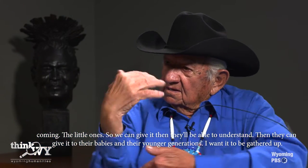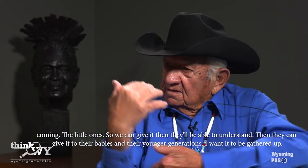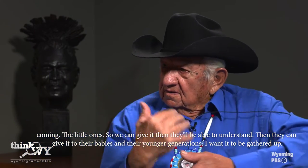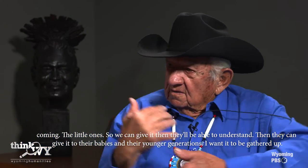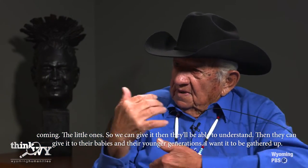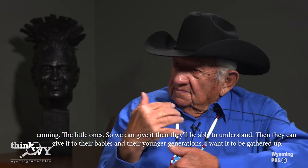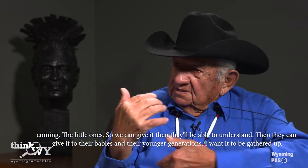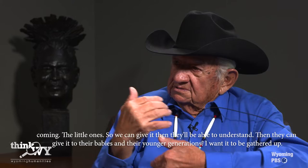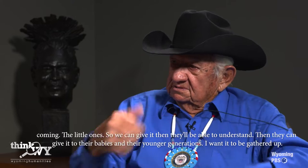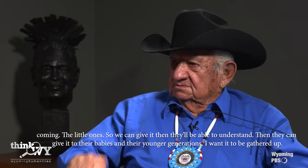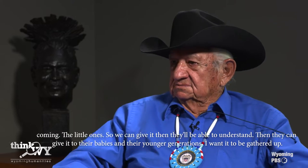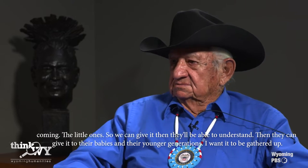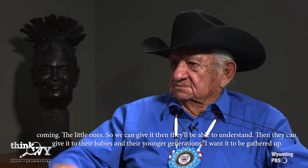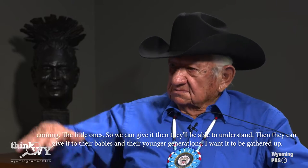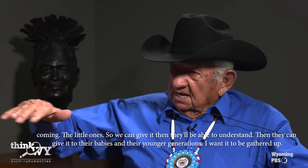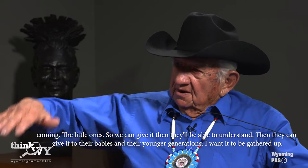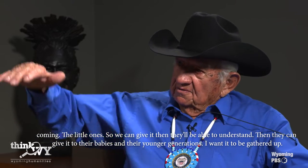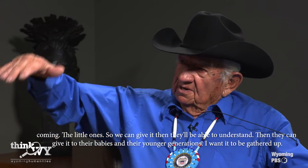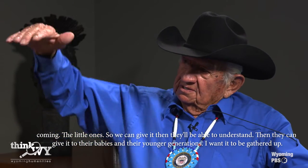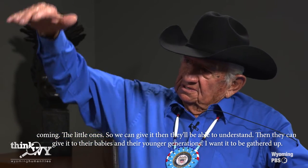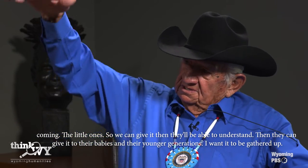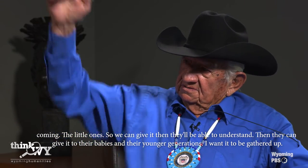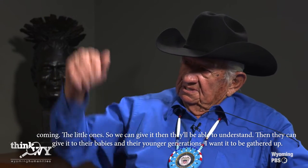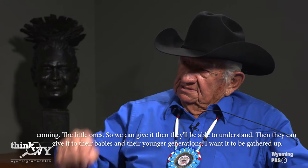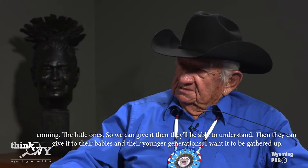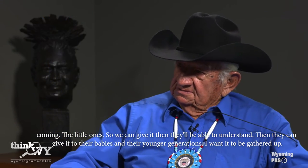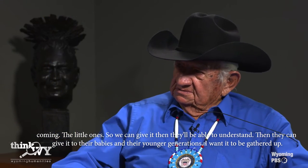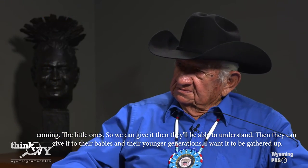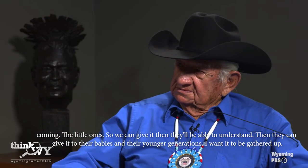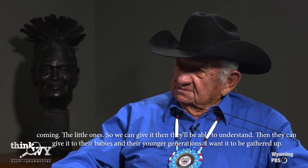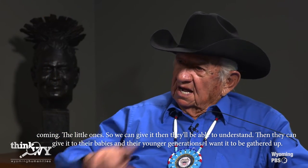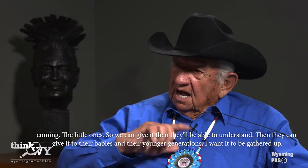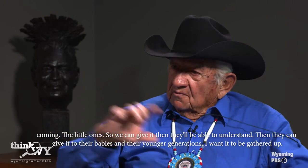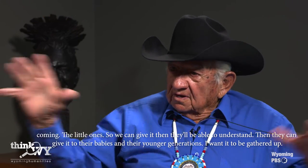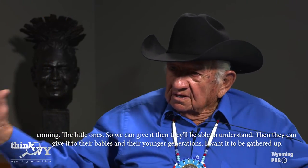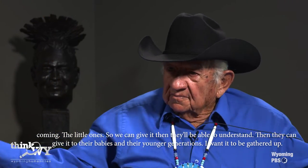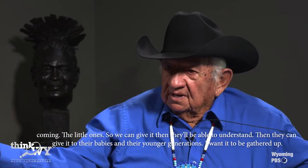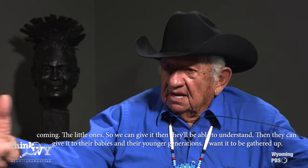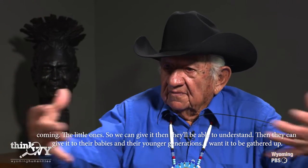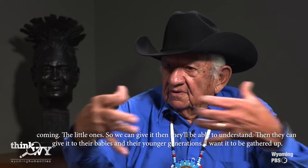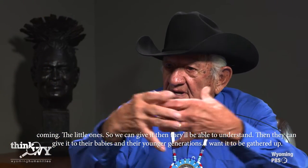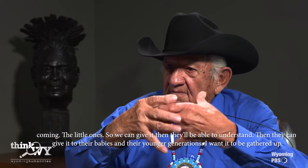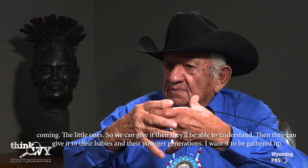to their babies and their younger generation. I want it to be gathered up